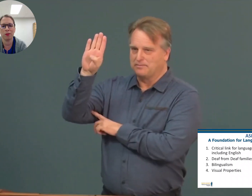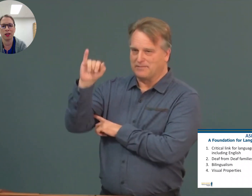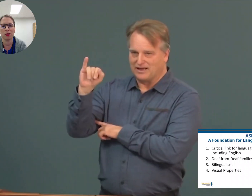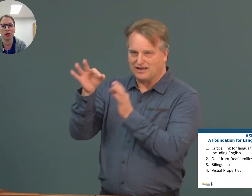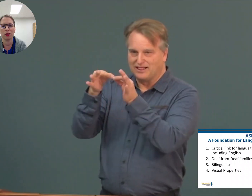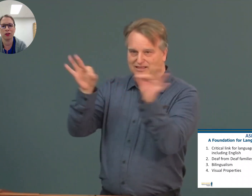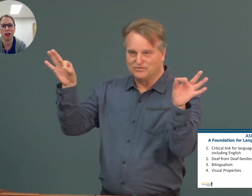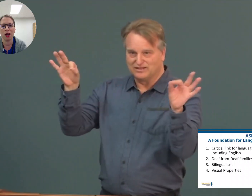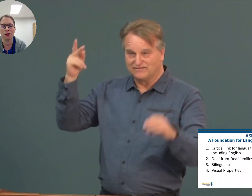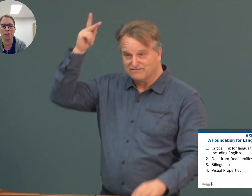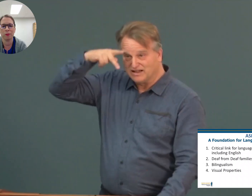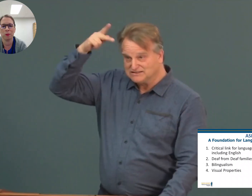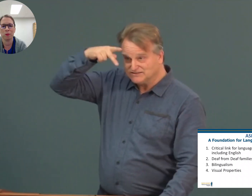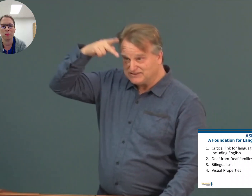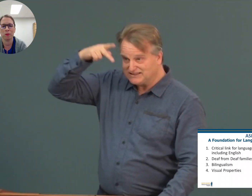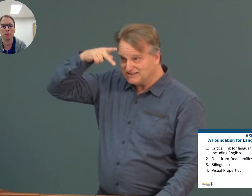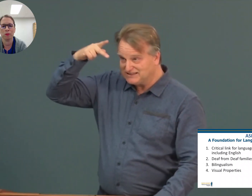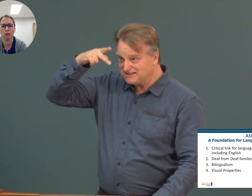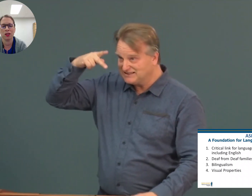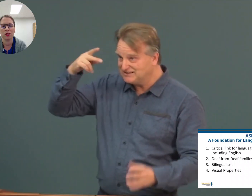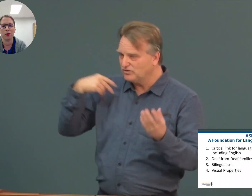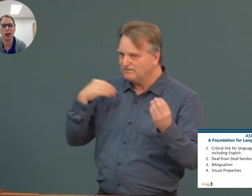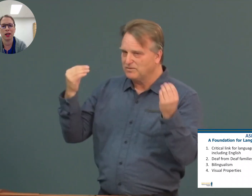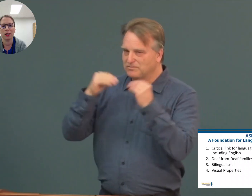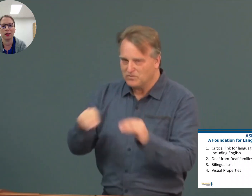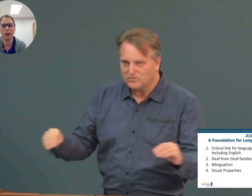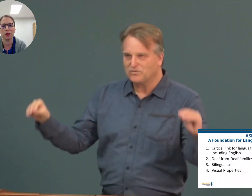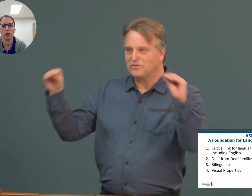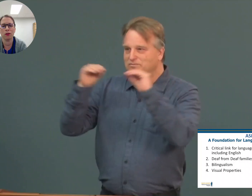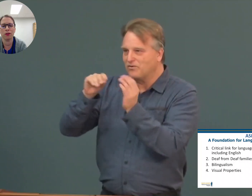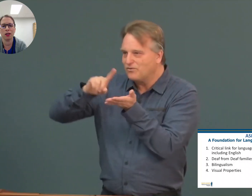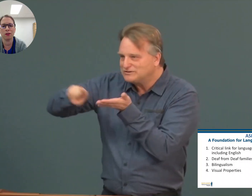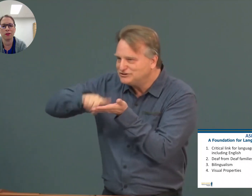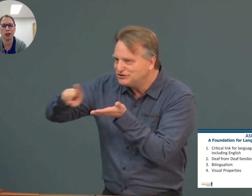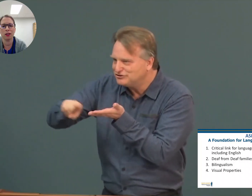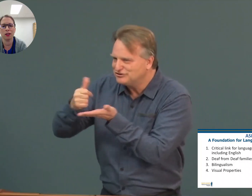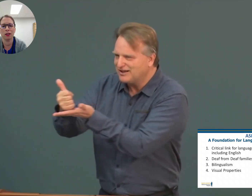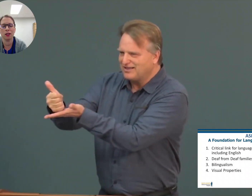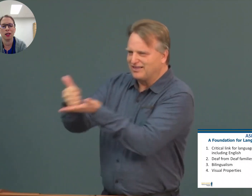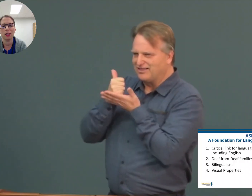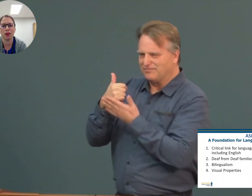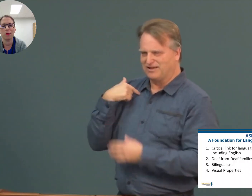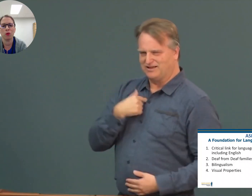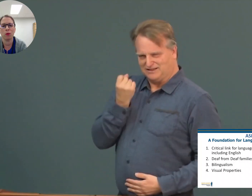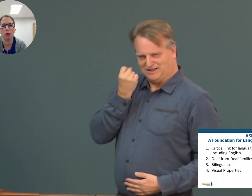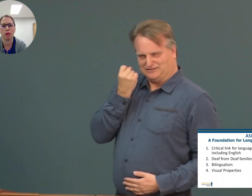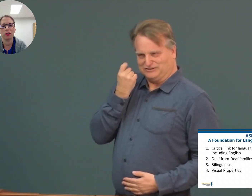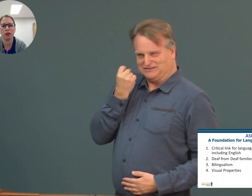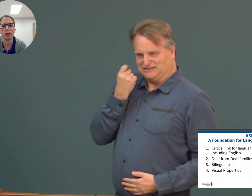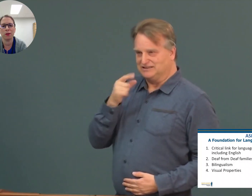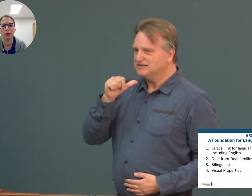families, we can learn a lot. So the bilingual philosophy is being more and more researched to help us